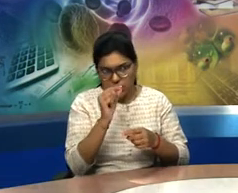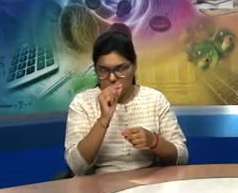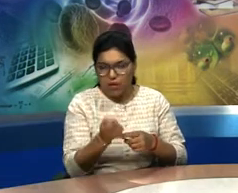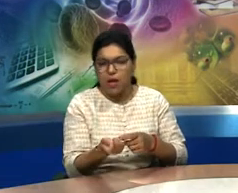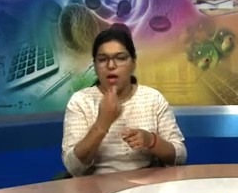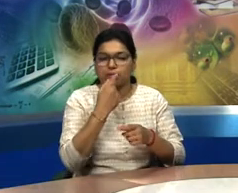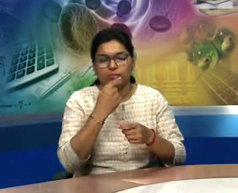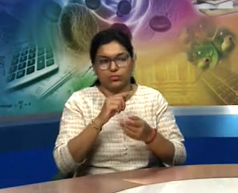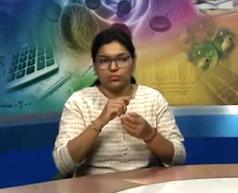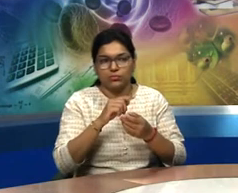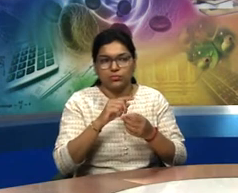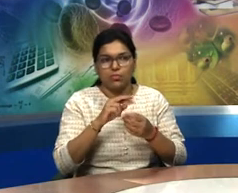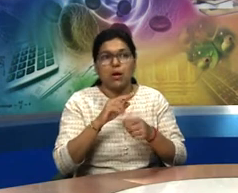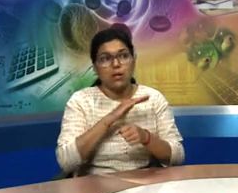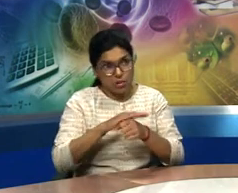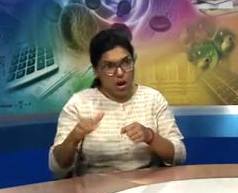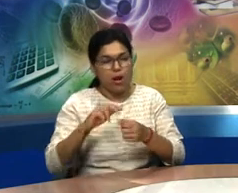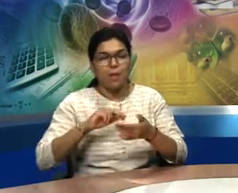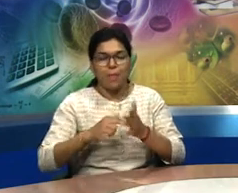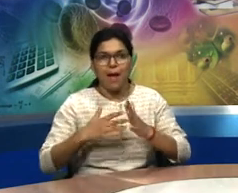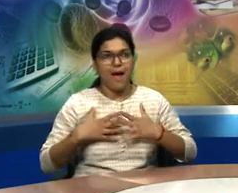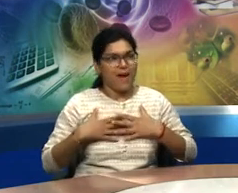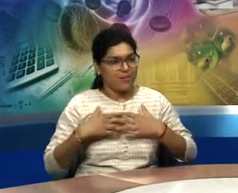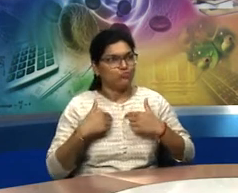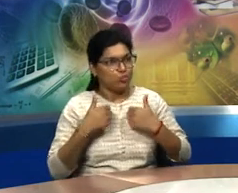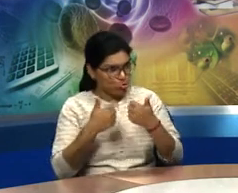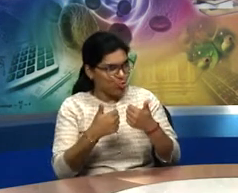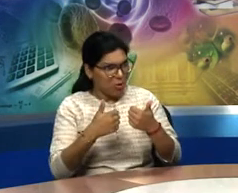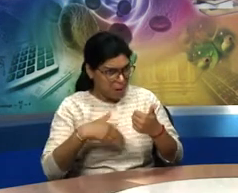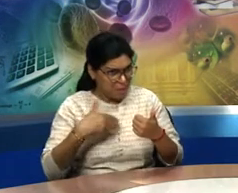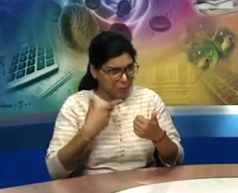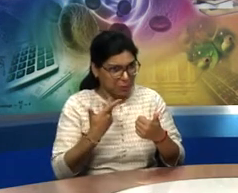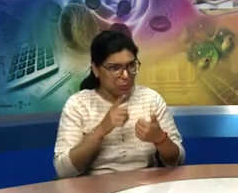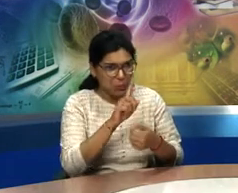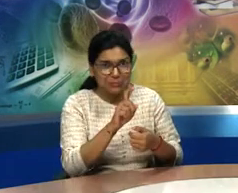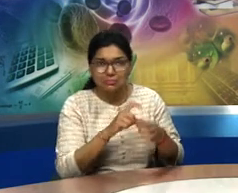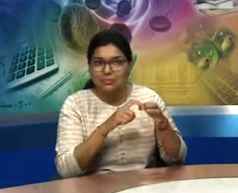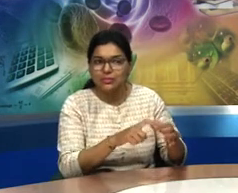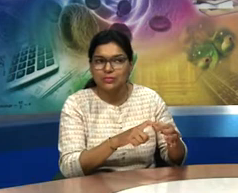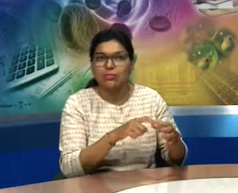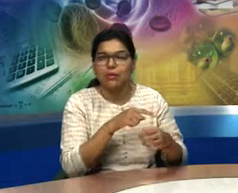The second question was that what was the good of killing ourselves?